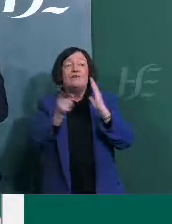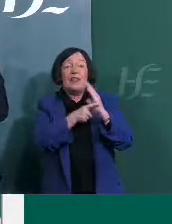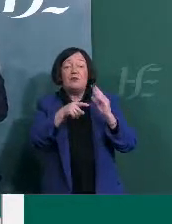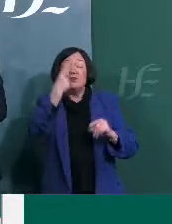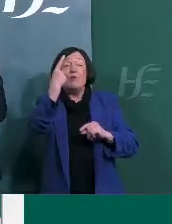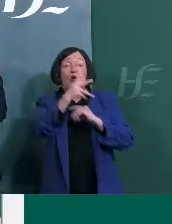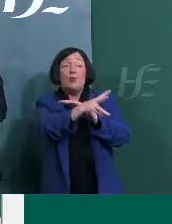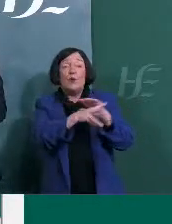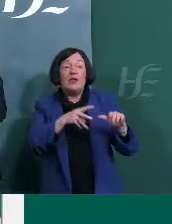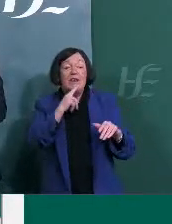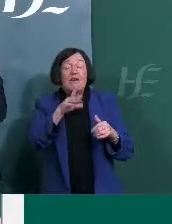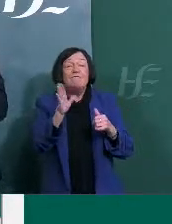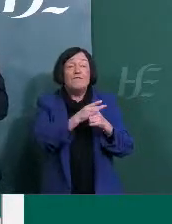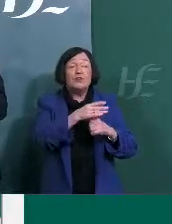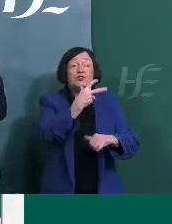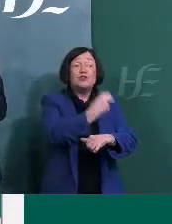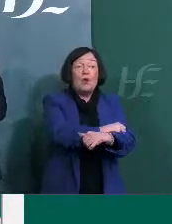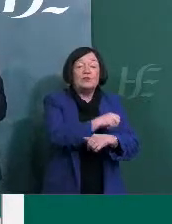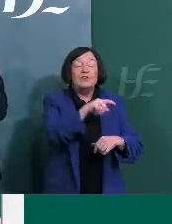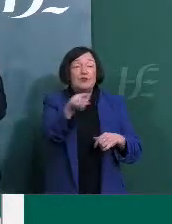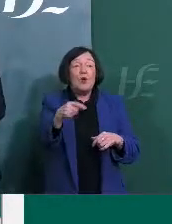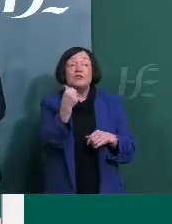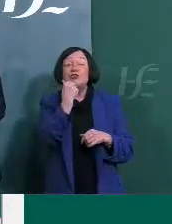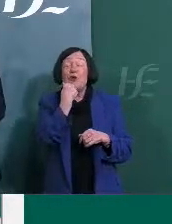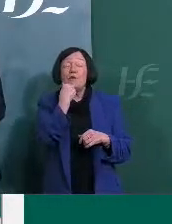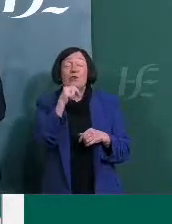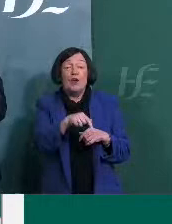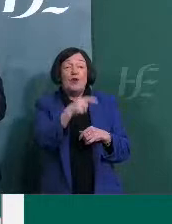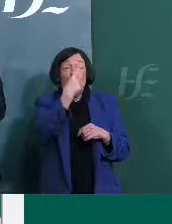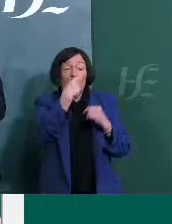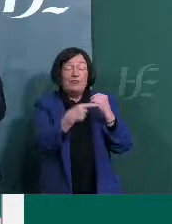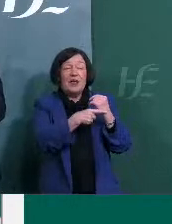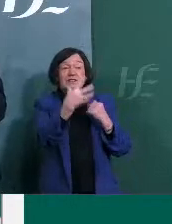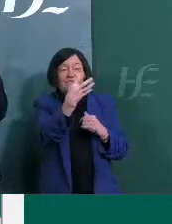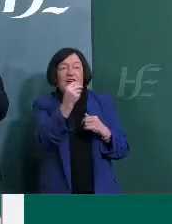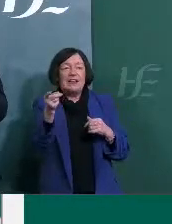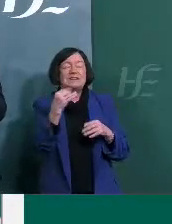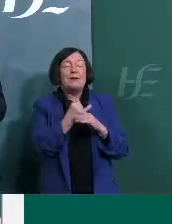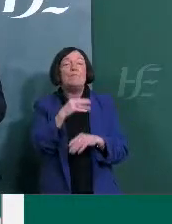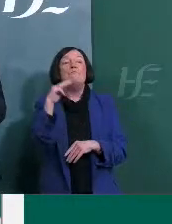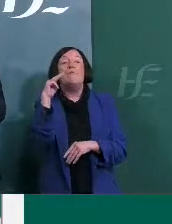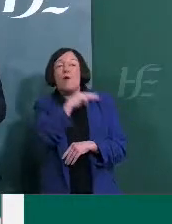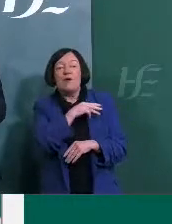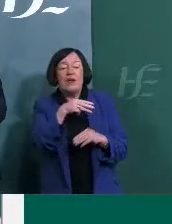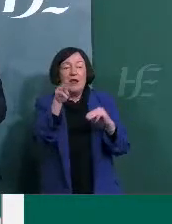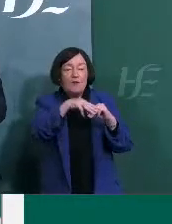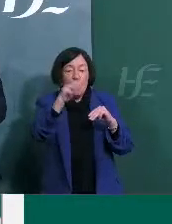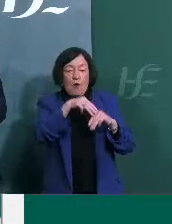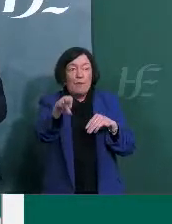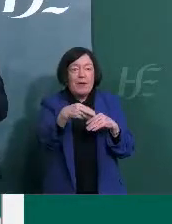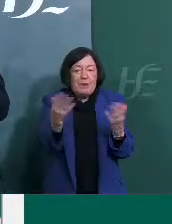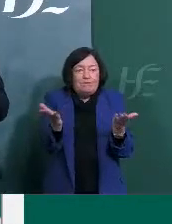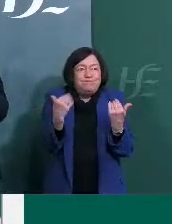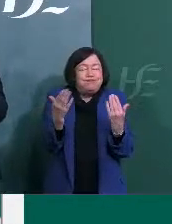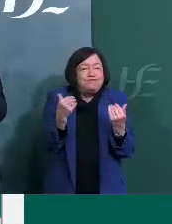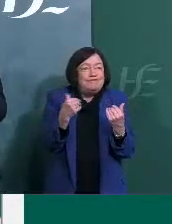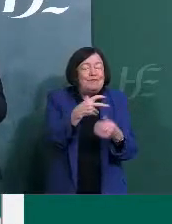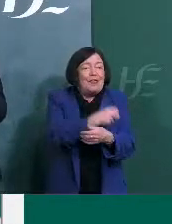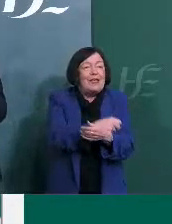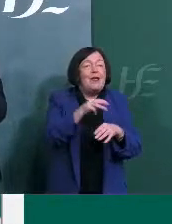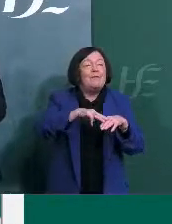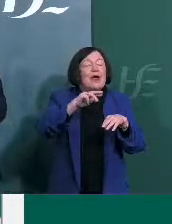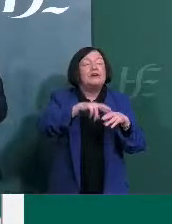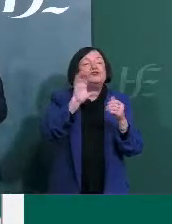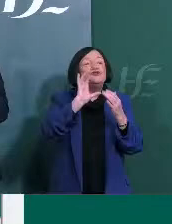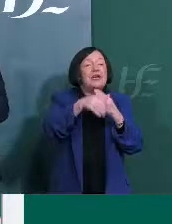week. But in terms of first doses, those sort of numbers, those 1,500 people are really important, because the more of those people that get done, the greater the